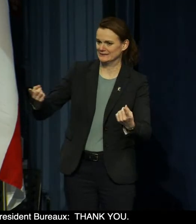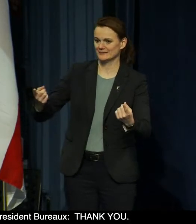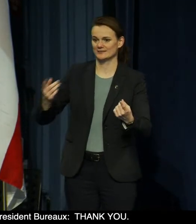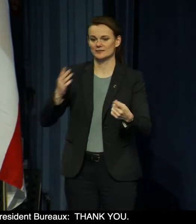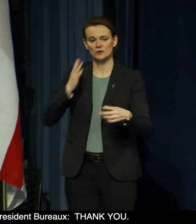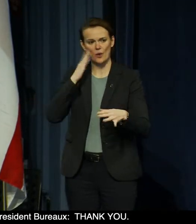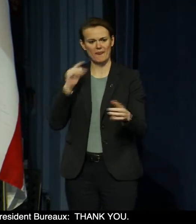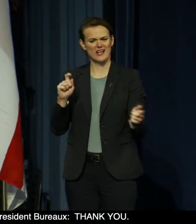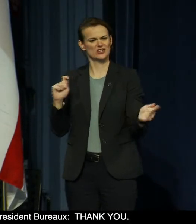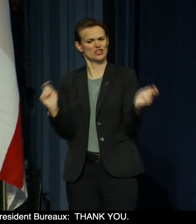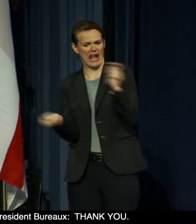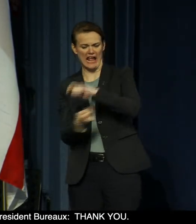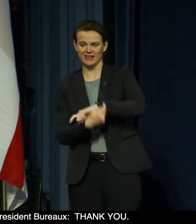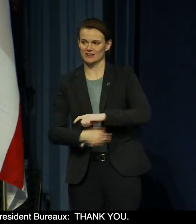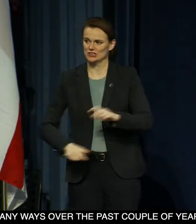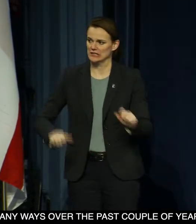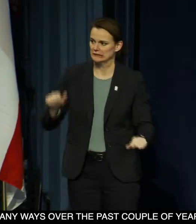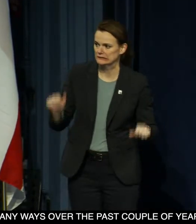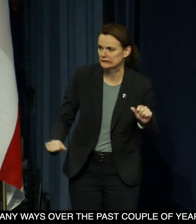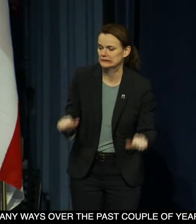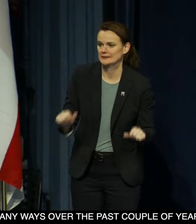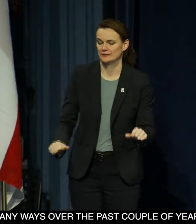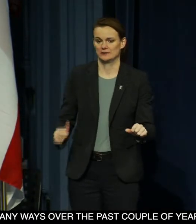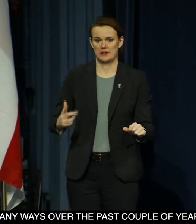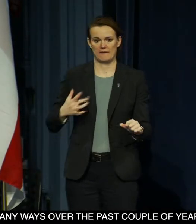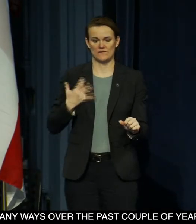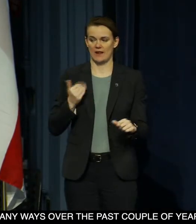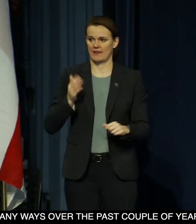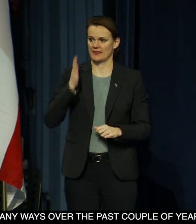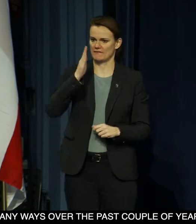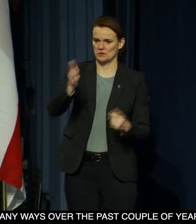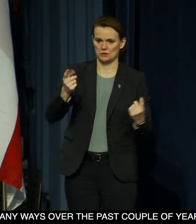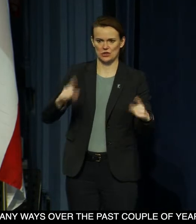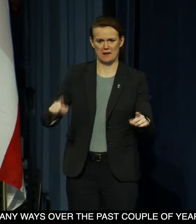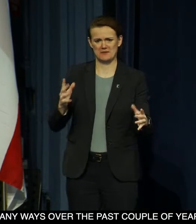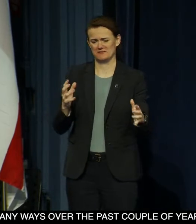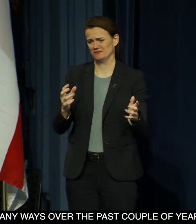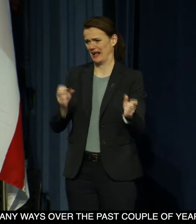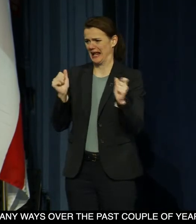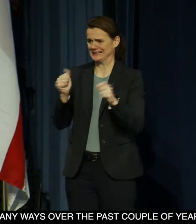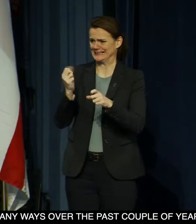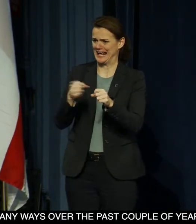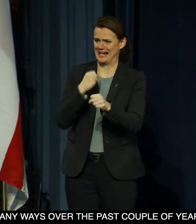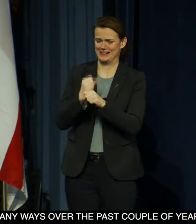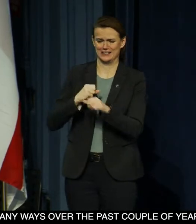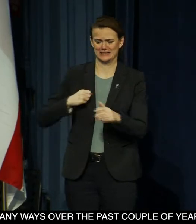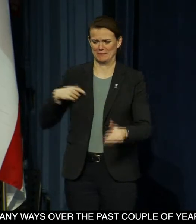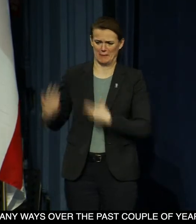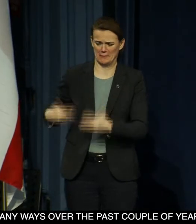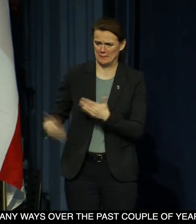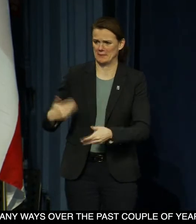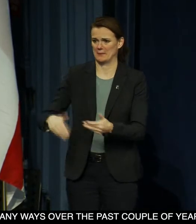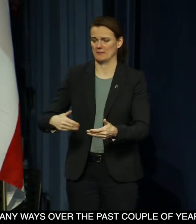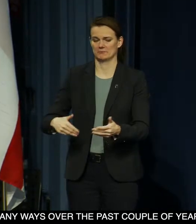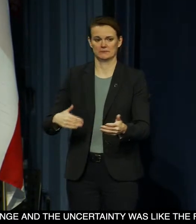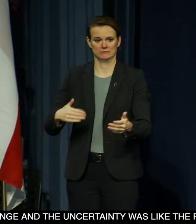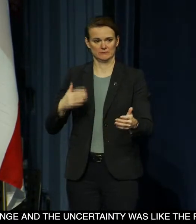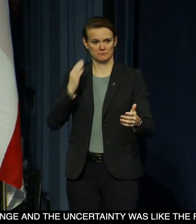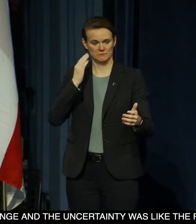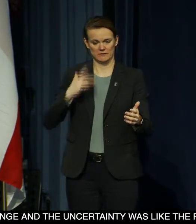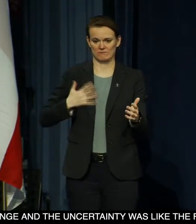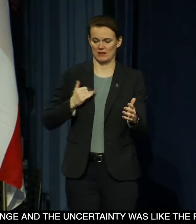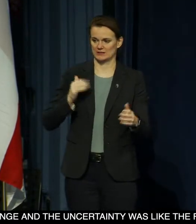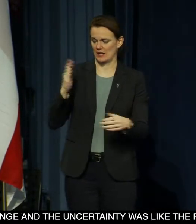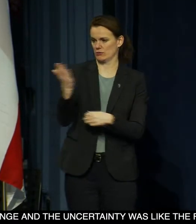and the uncertainty was like the future had arrived 10 years early. It was like as a society we were on fast